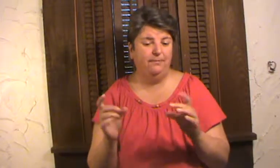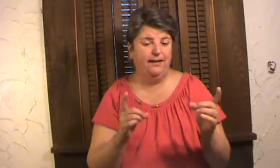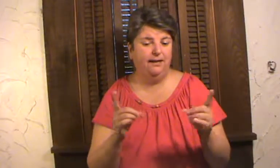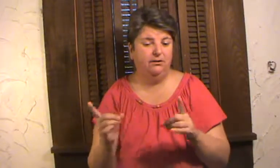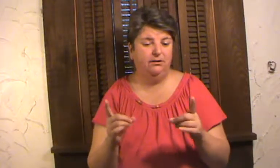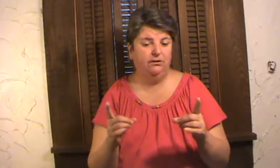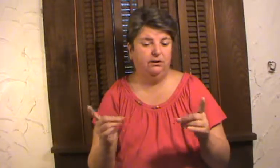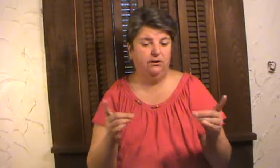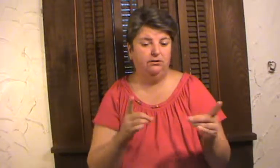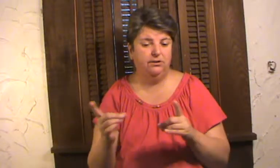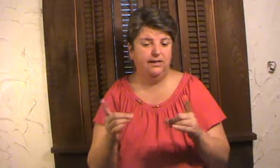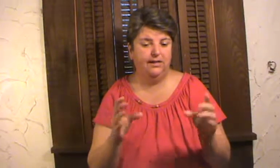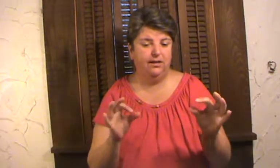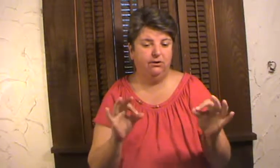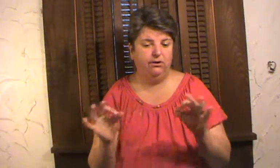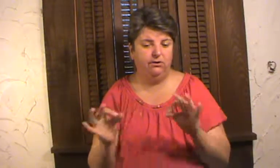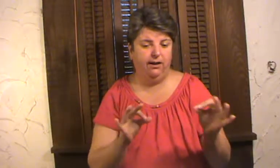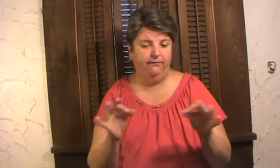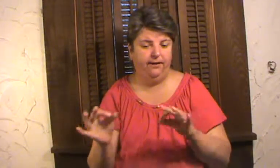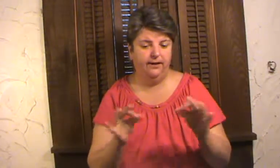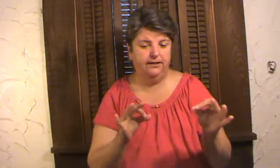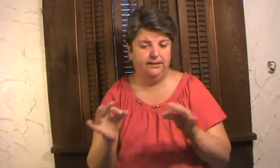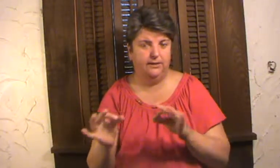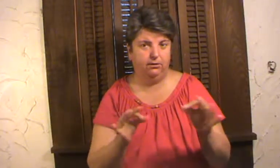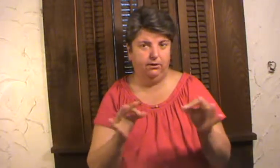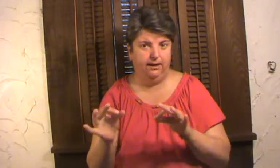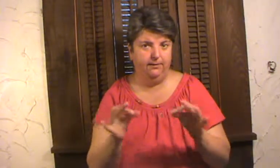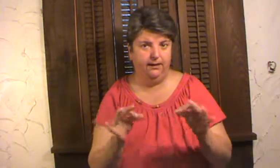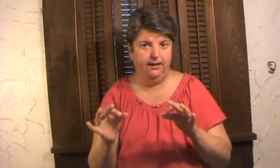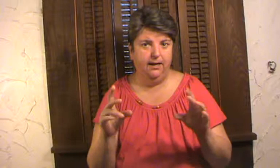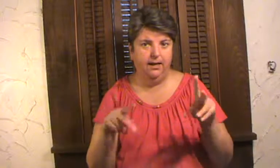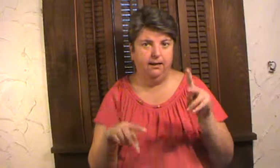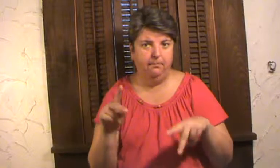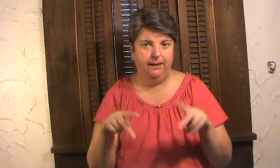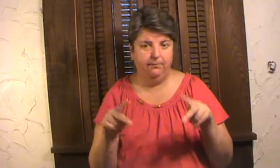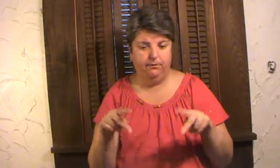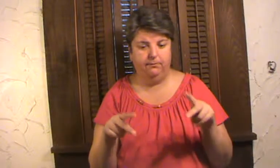describing, you can do your D or you can do F hands, describing people.